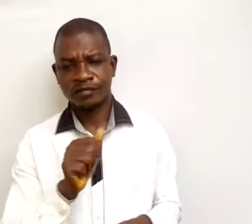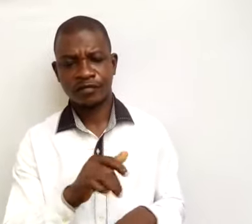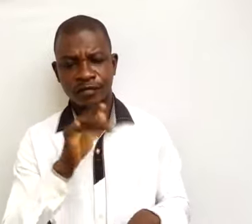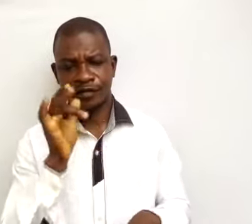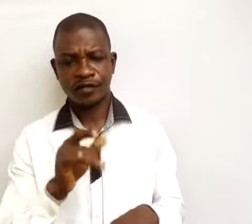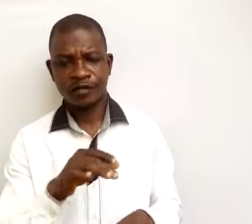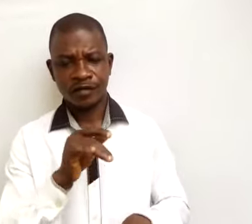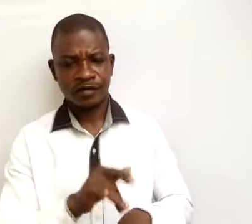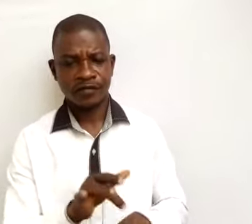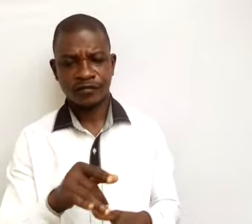body.